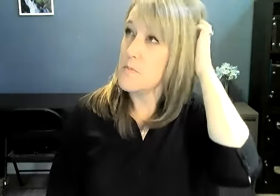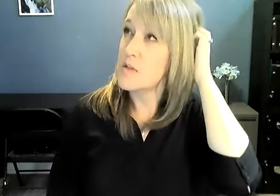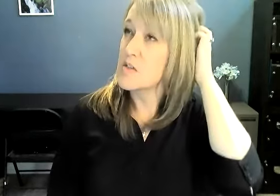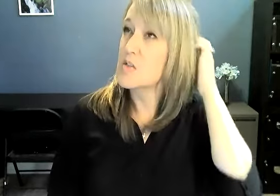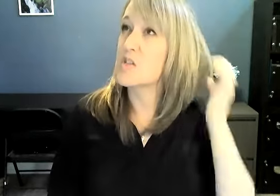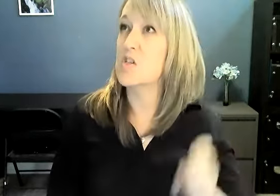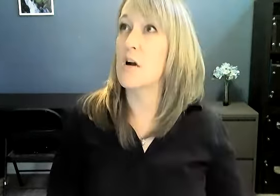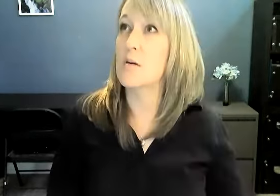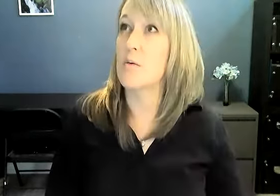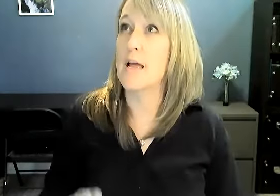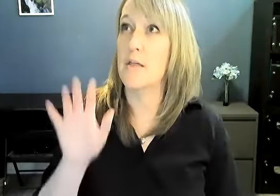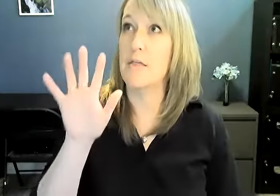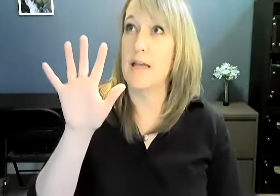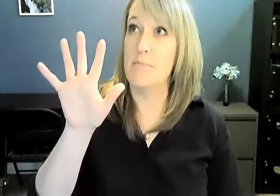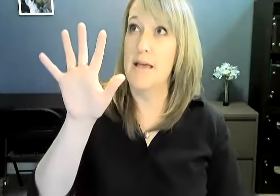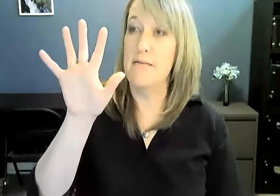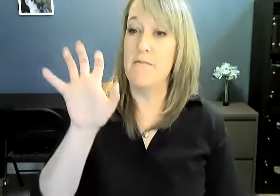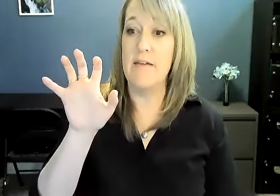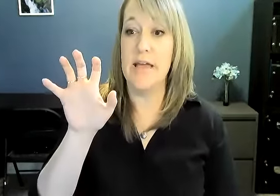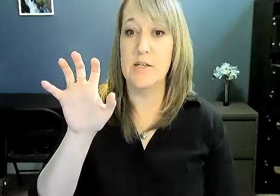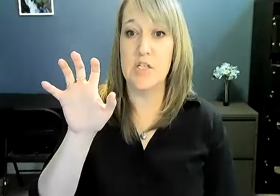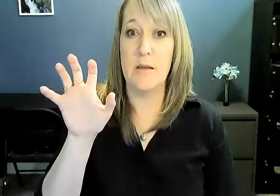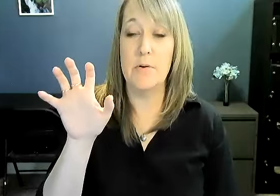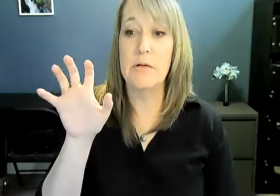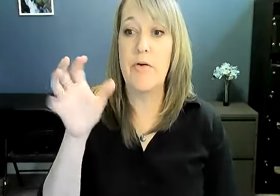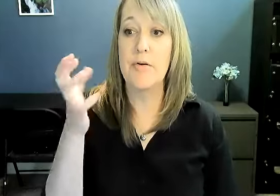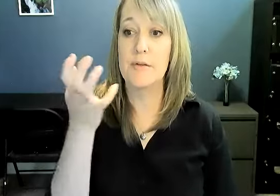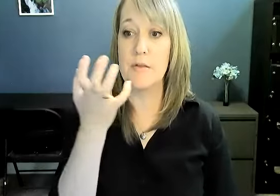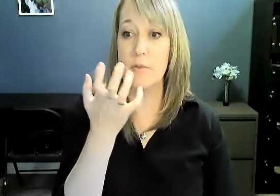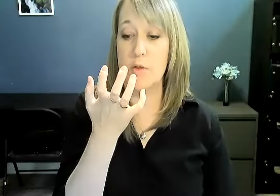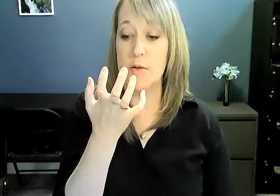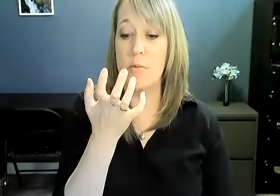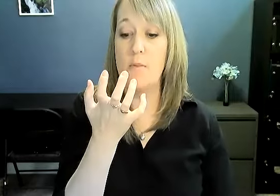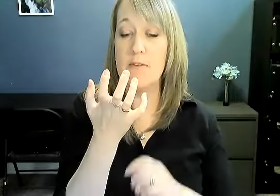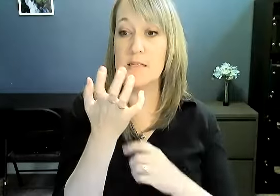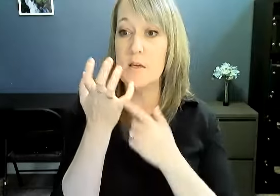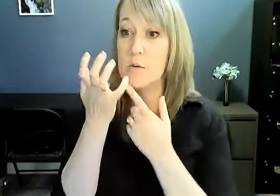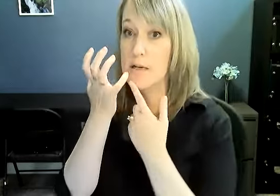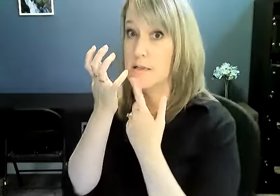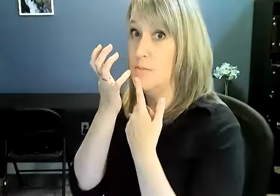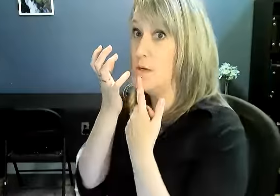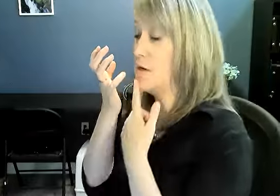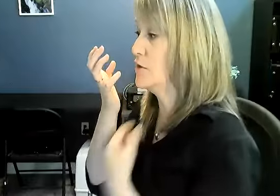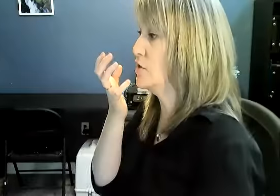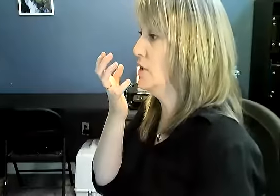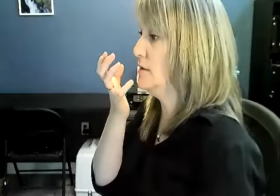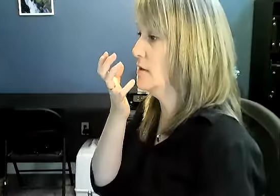So you start with like a bent 5 hand shape with your palm facing you, and it's going to be near your chin.